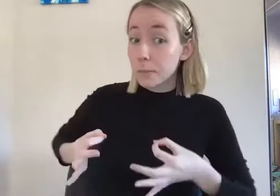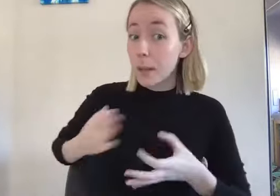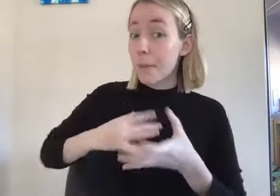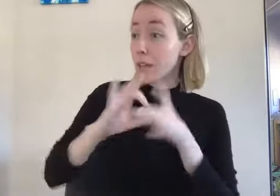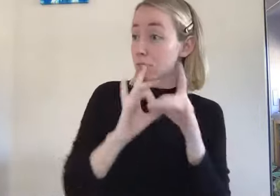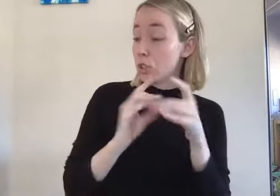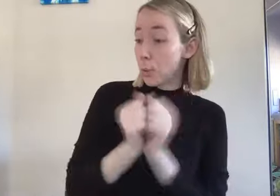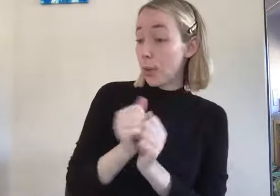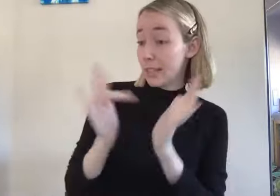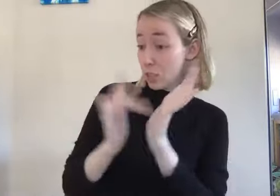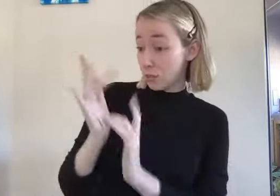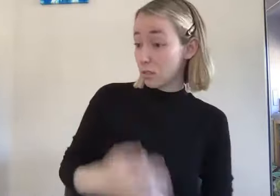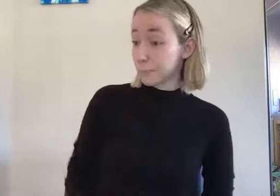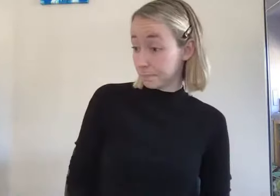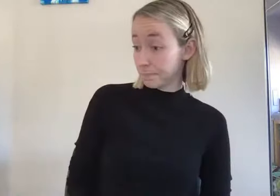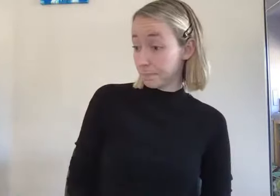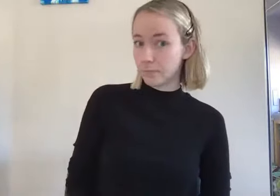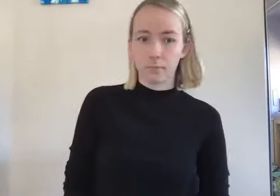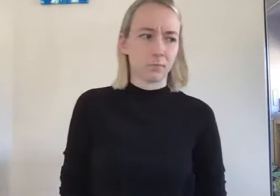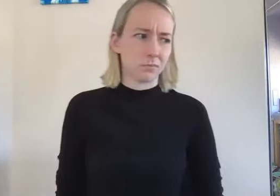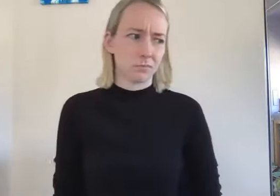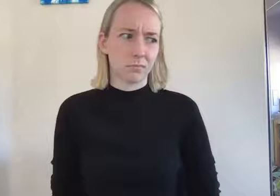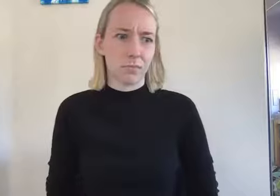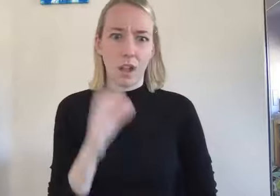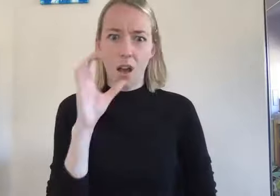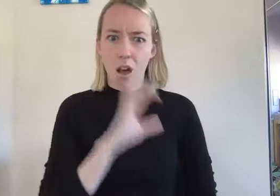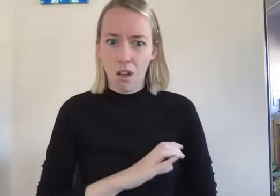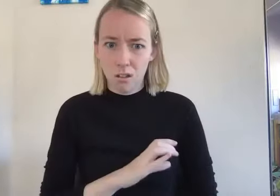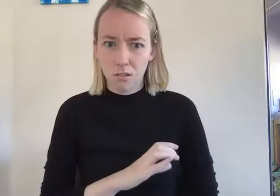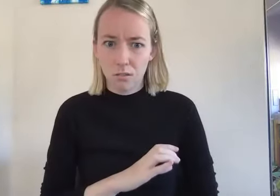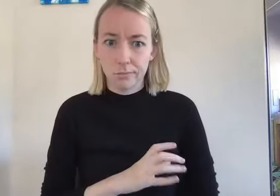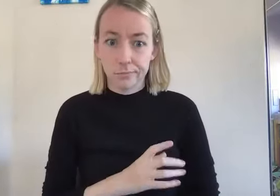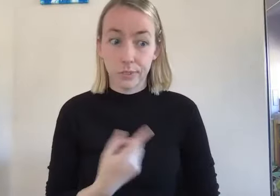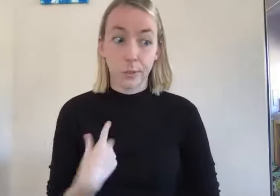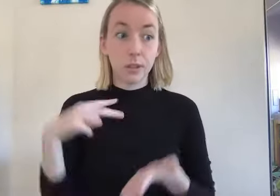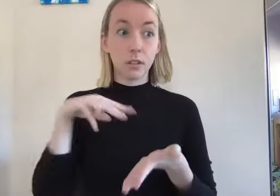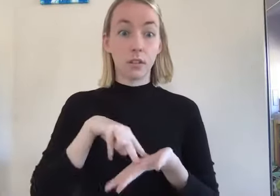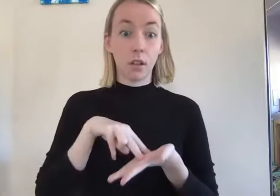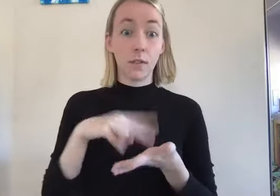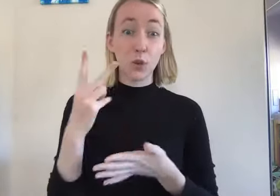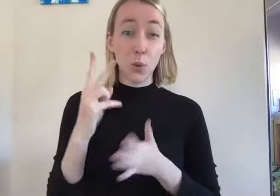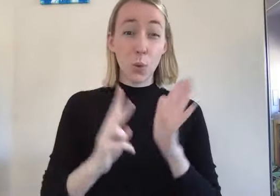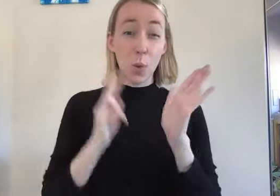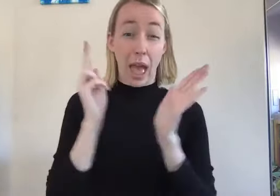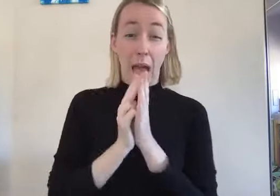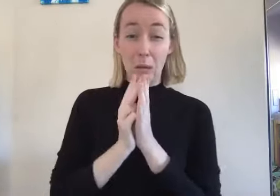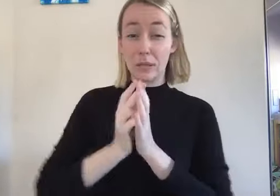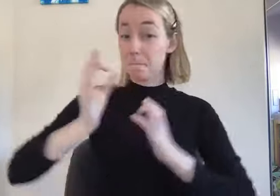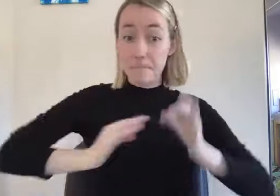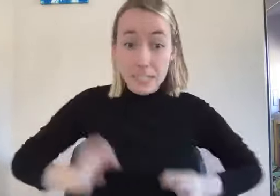about my relationship with Jesus." And I thought, well, that's odd. And so I stood there for 2 hours, and she told me